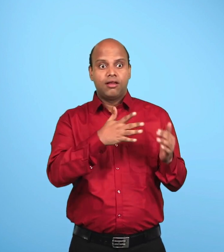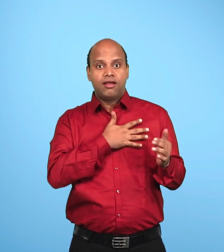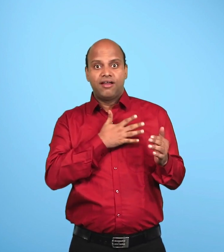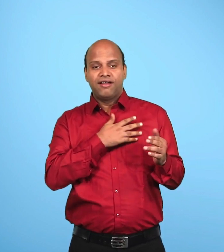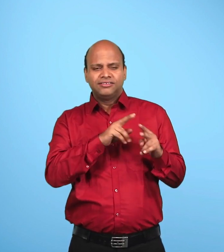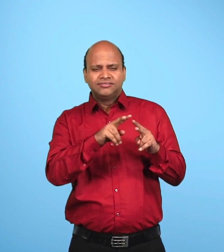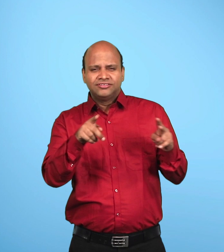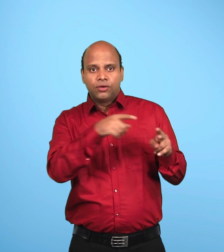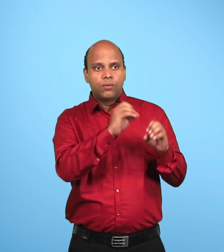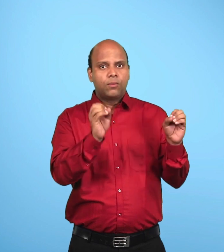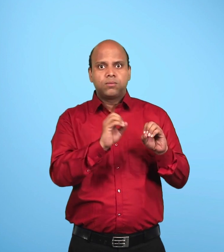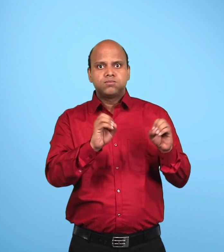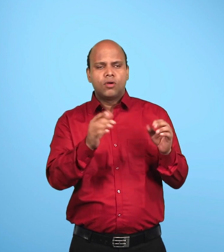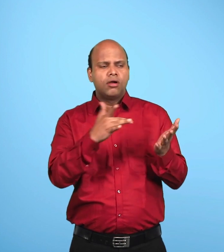any living creatures.